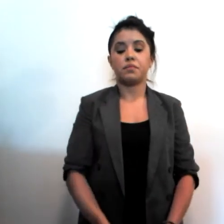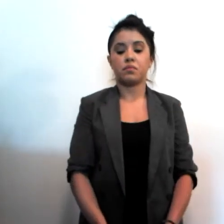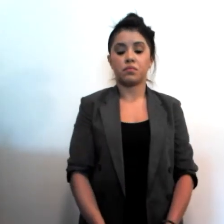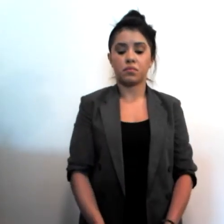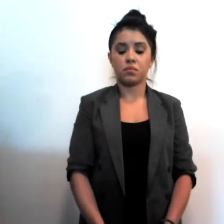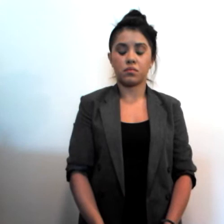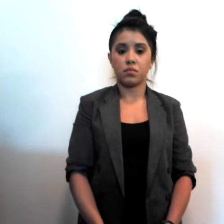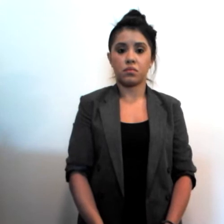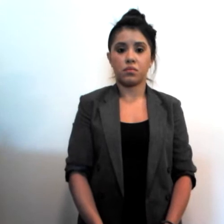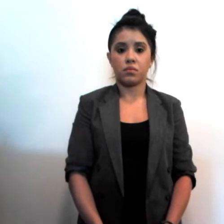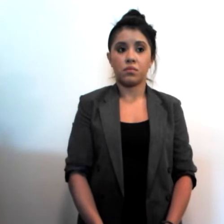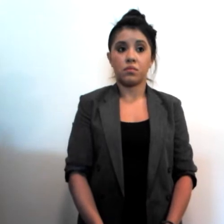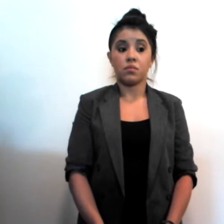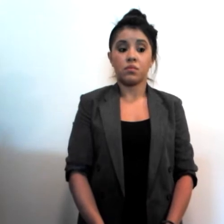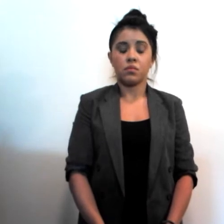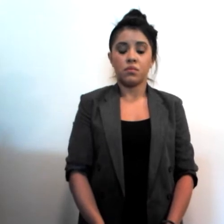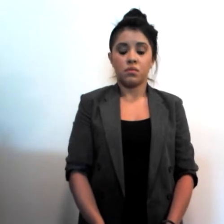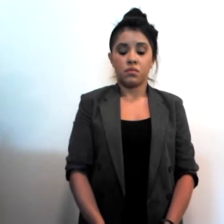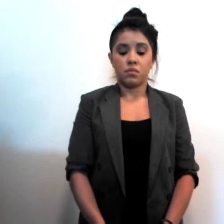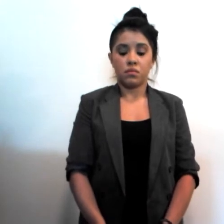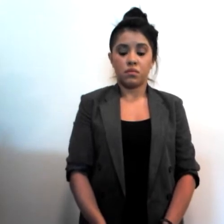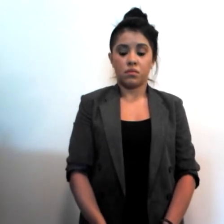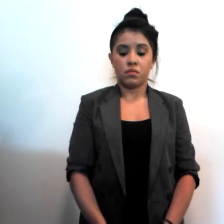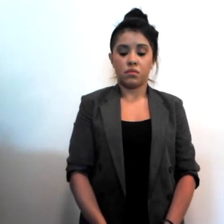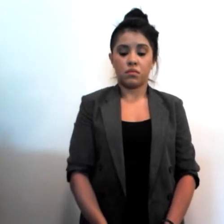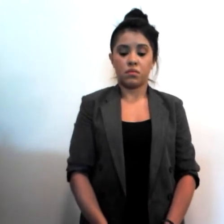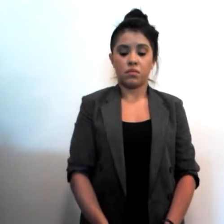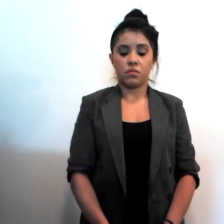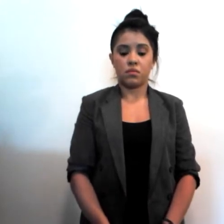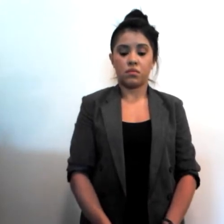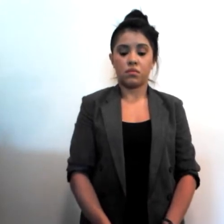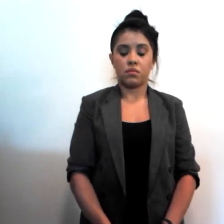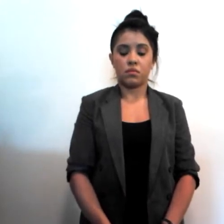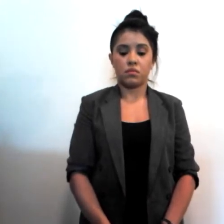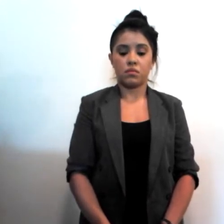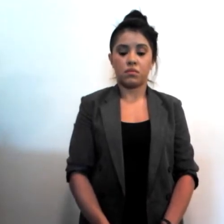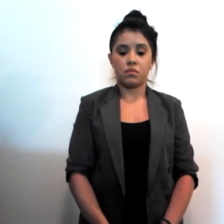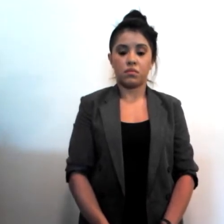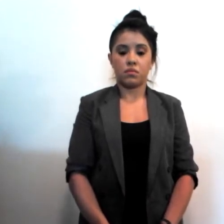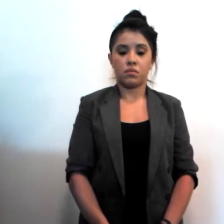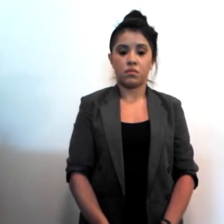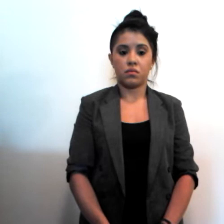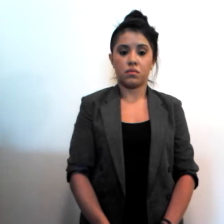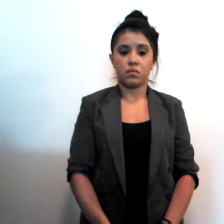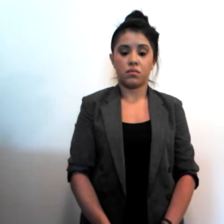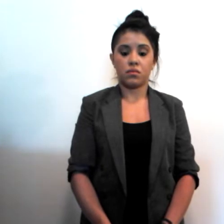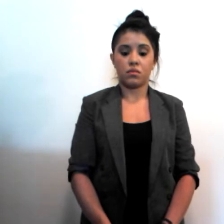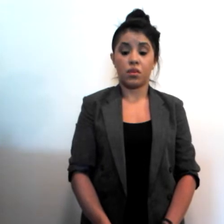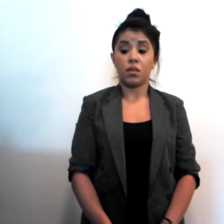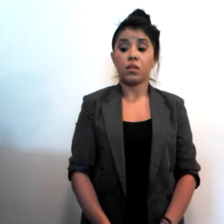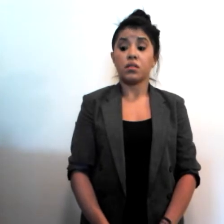Interpreters who have no experience, either personally or professionally, with 3rd, 4th,